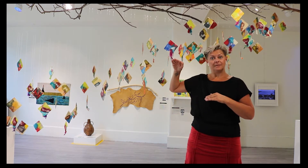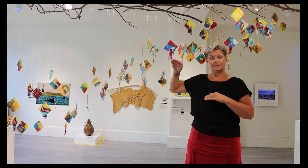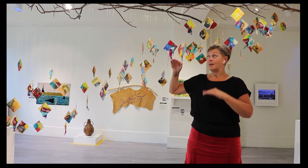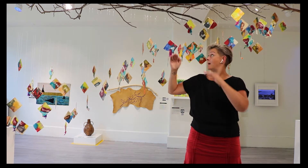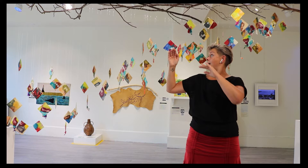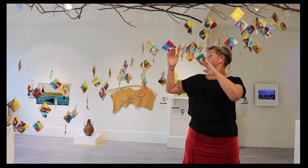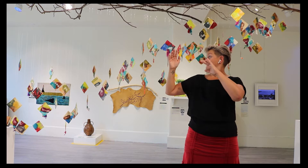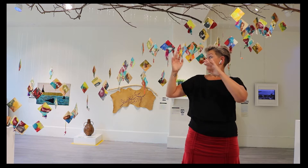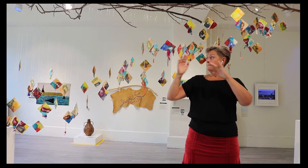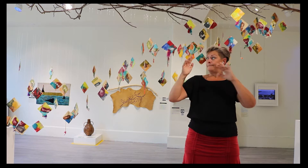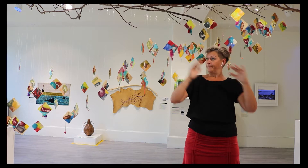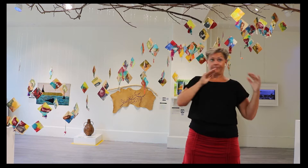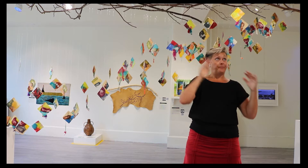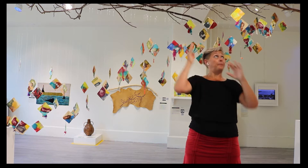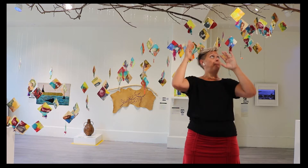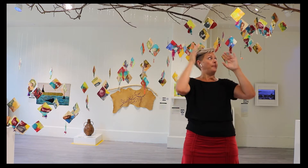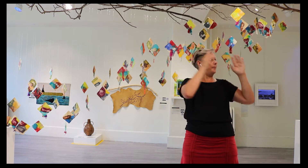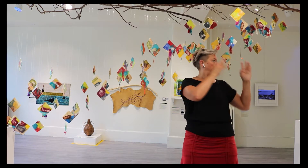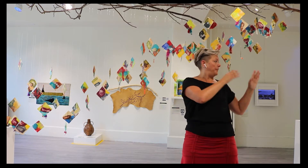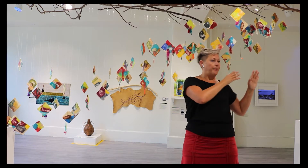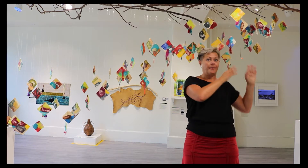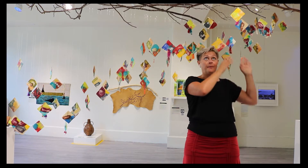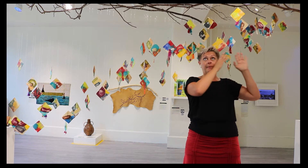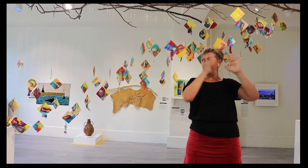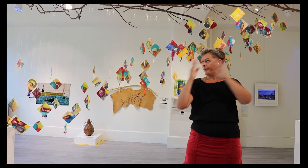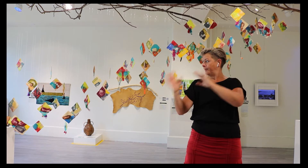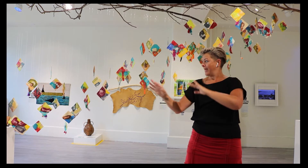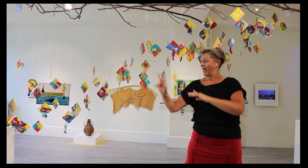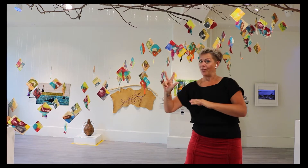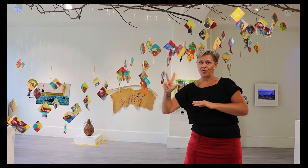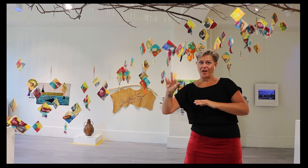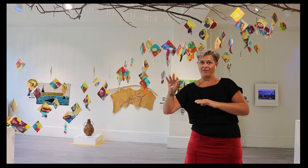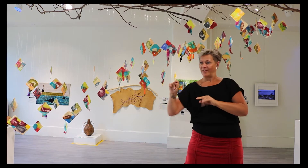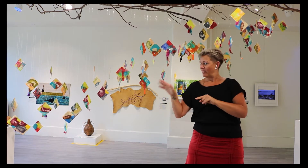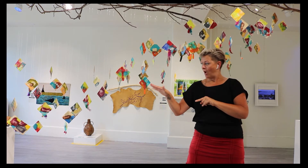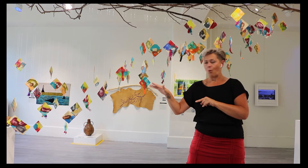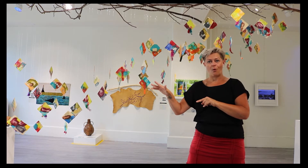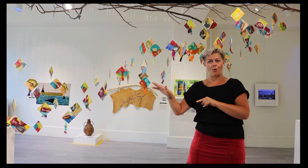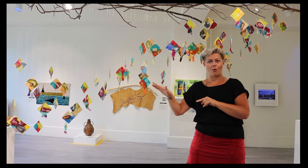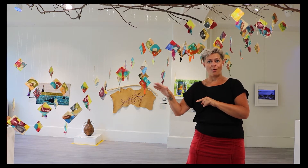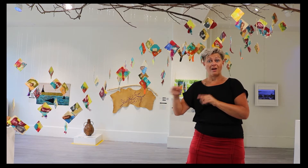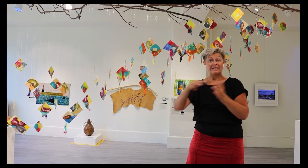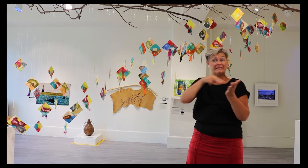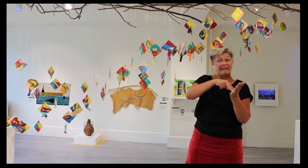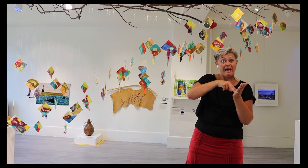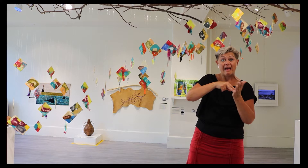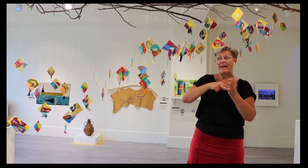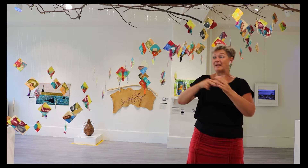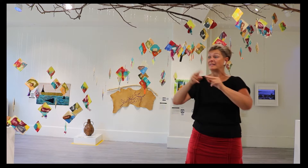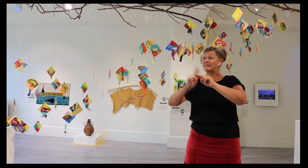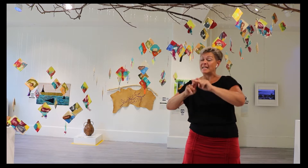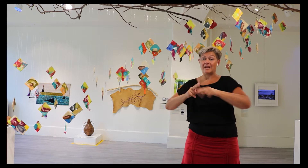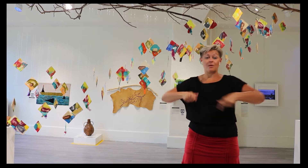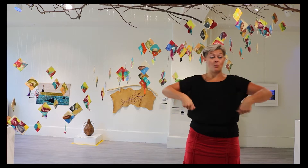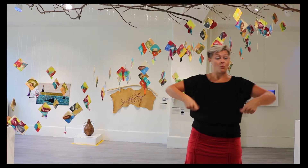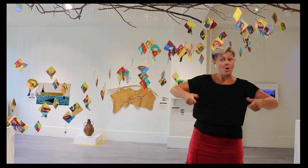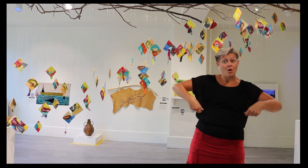opposite end, which is approximately 3 feet off the floor. Standing or sitting, walking or rolling through the